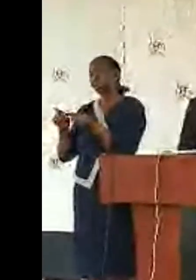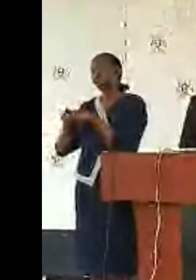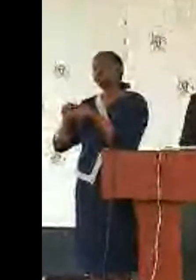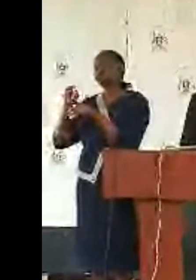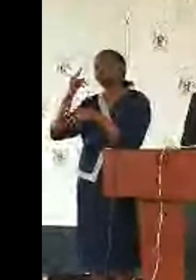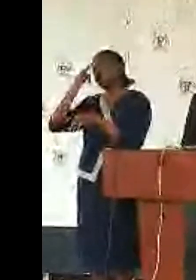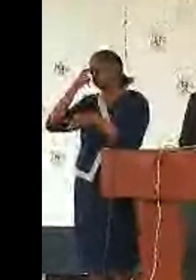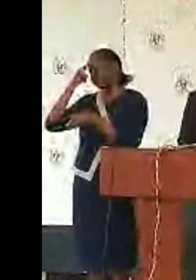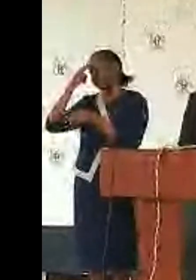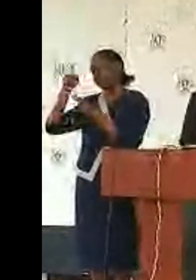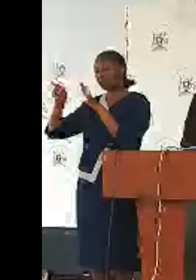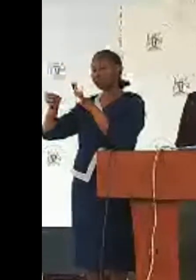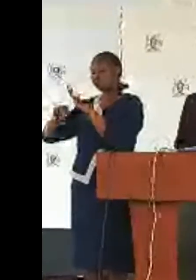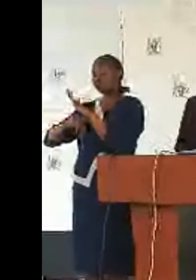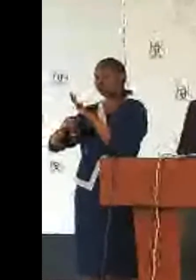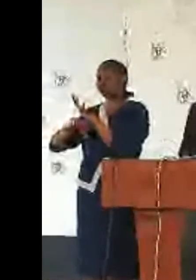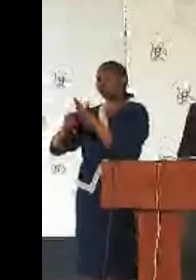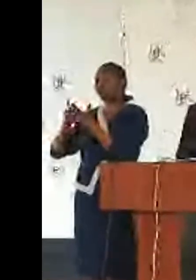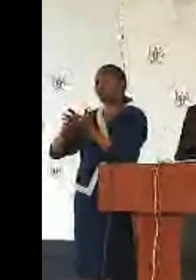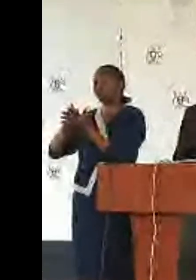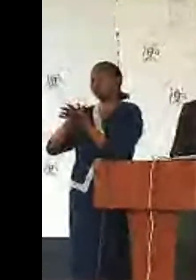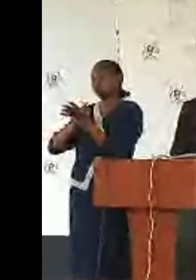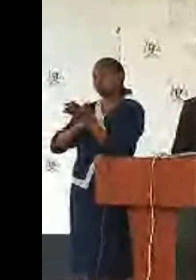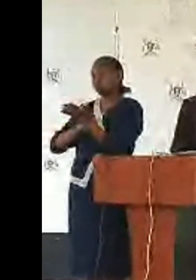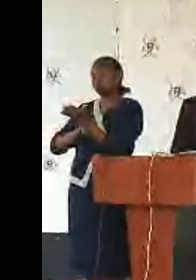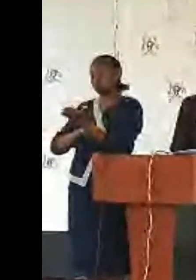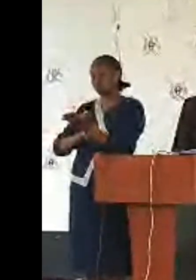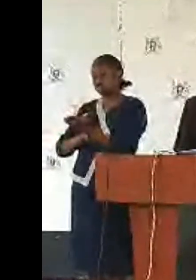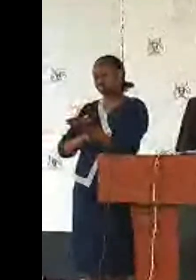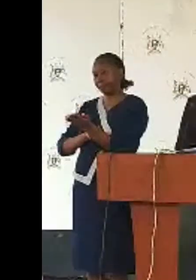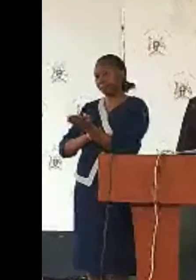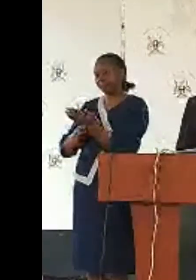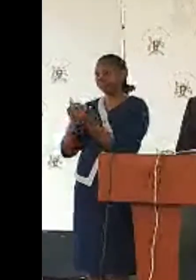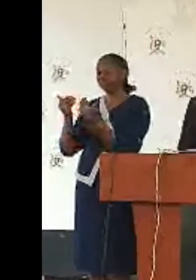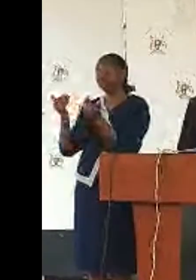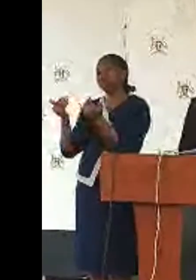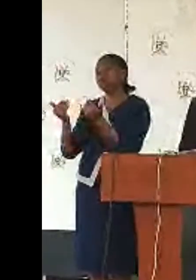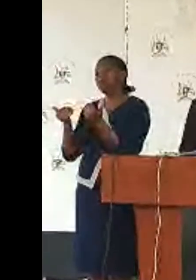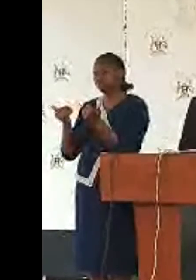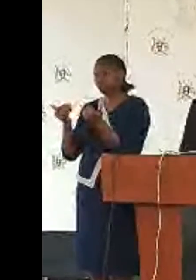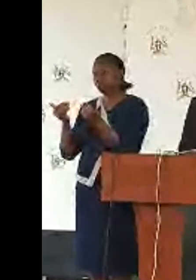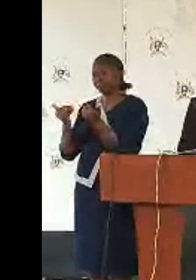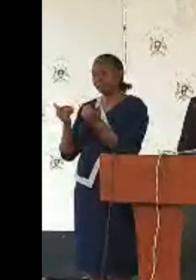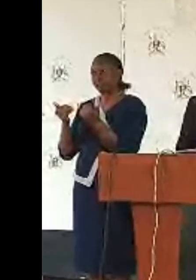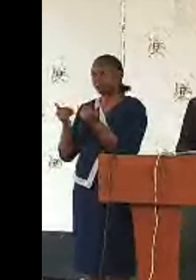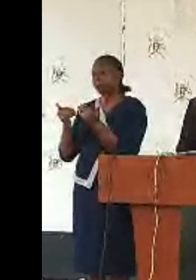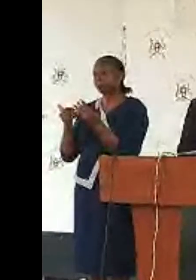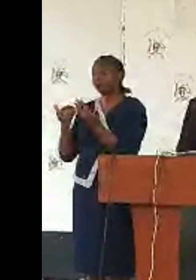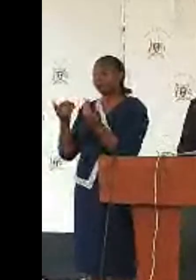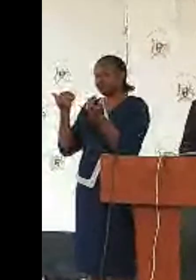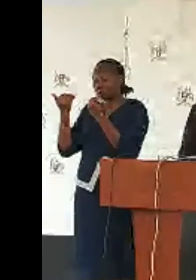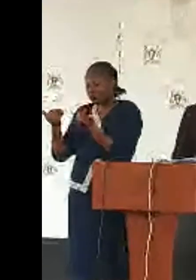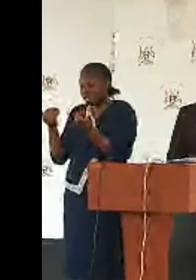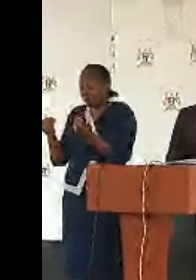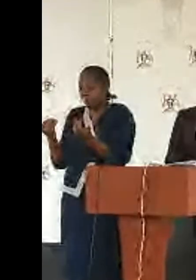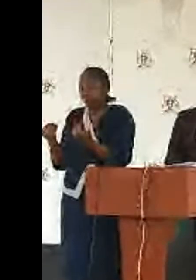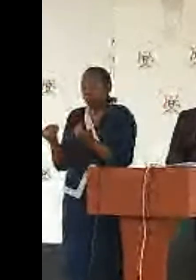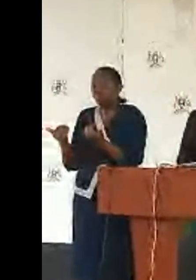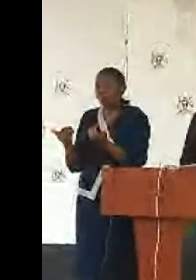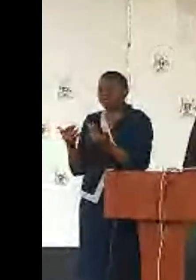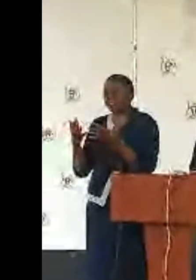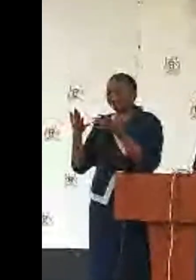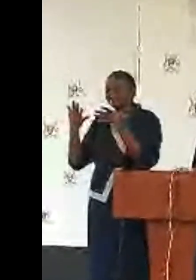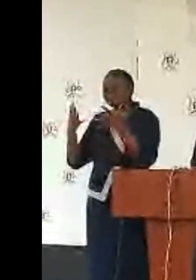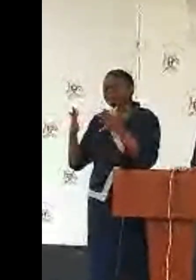Abayizi abakibiina ekyokusanga abagenda okwewandisa basuubira okubanga ku ssaawa eno we twogerera